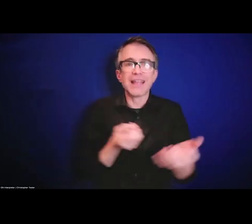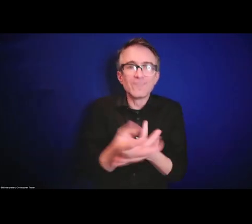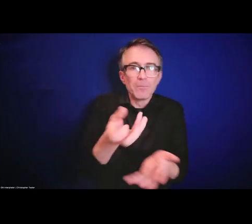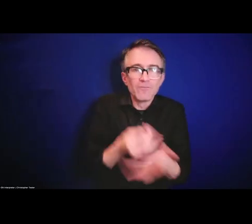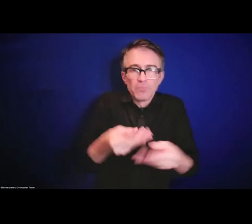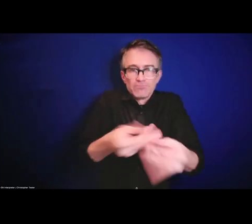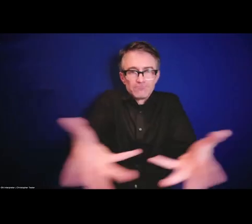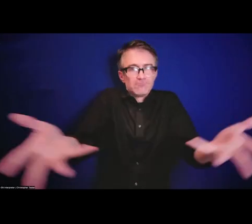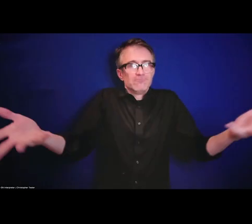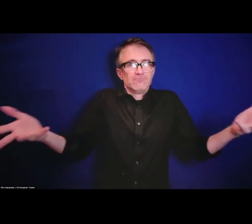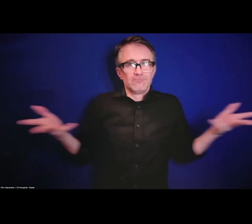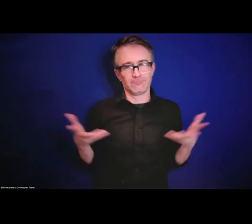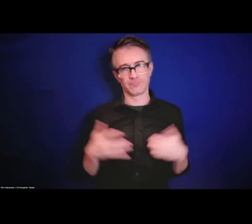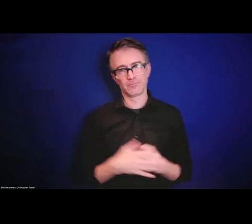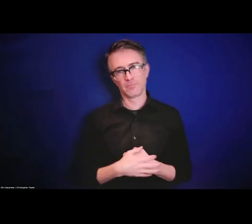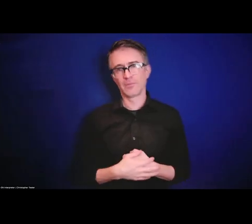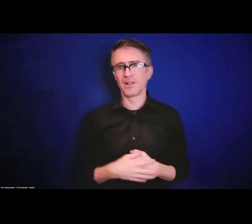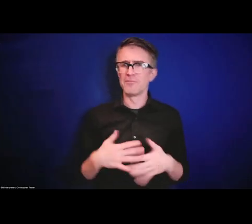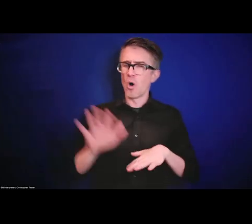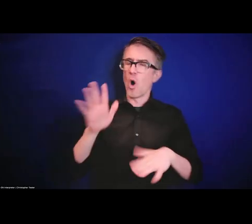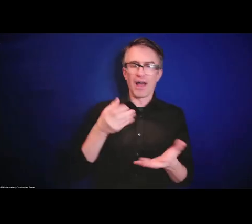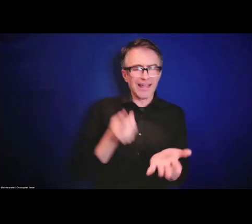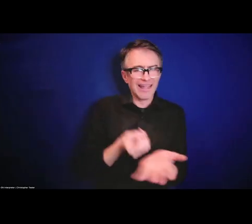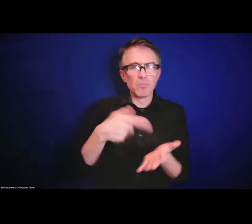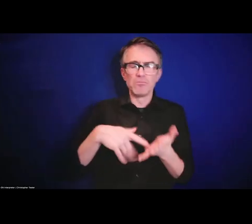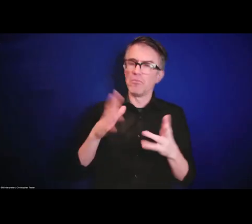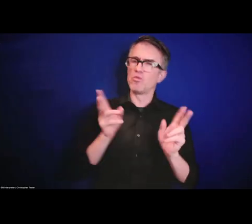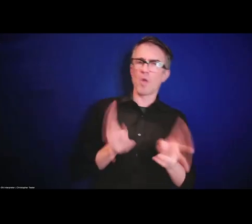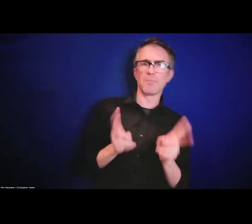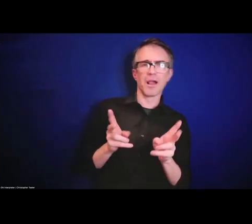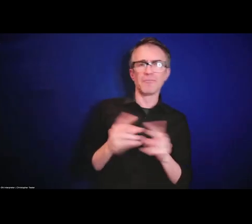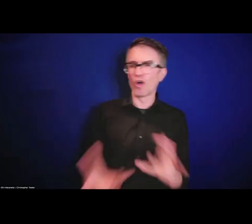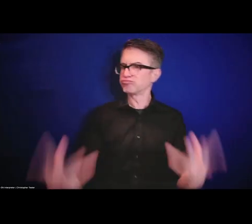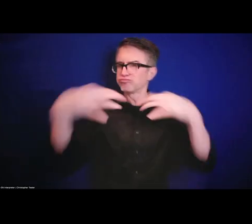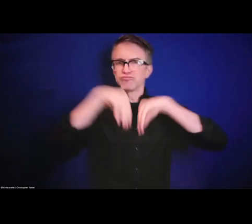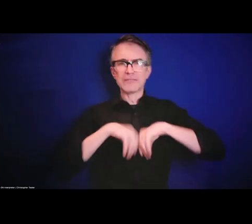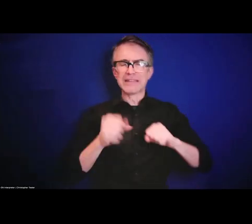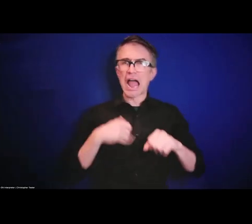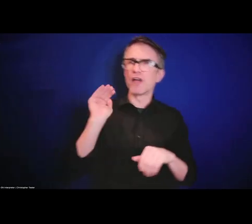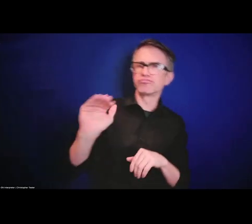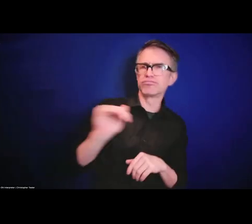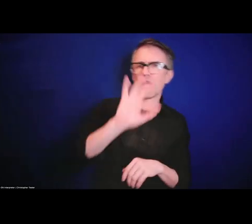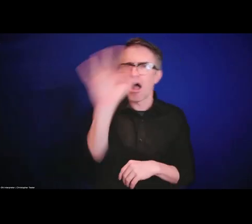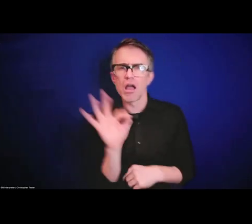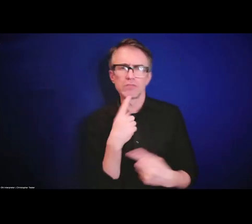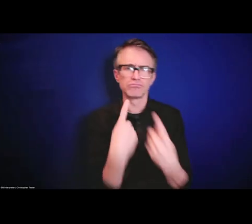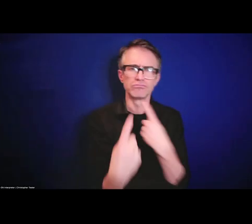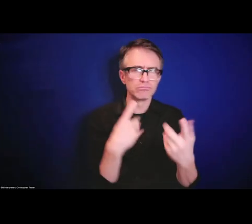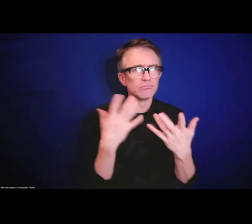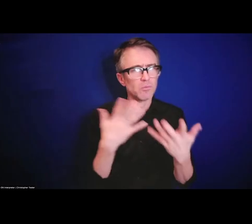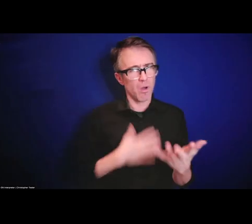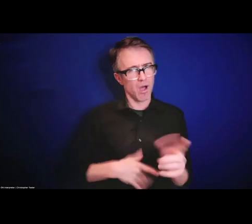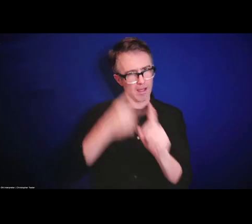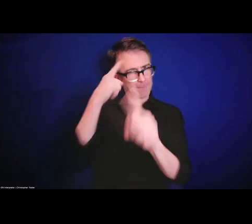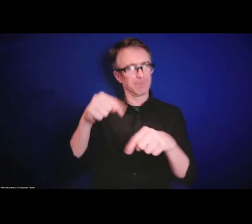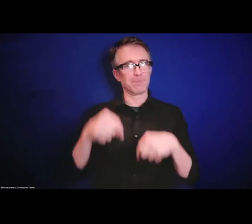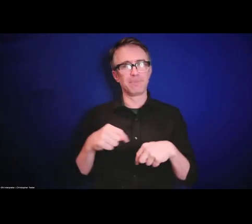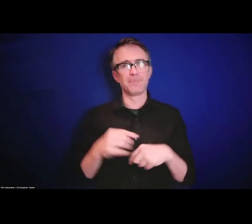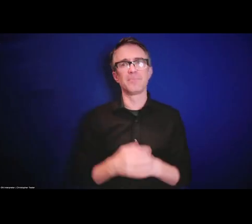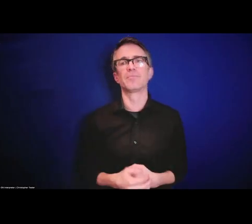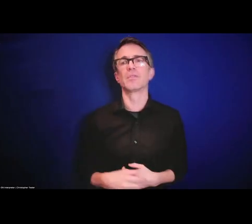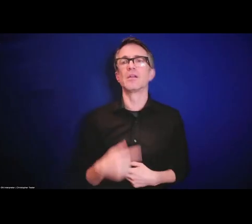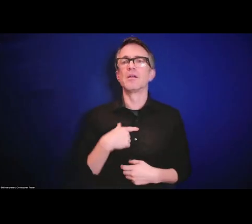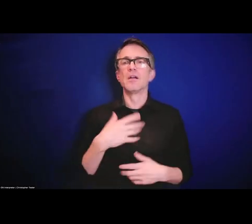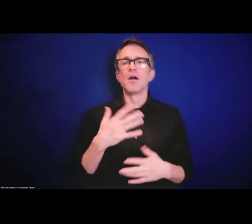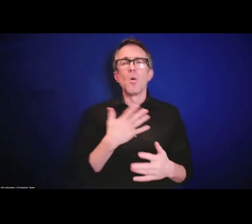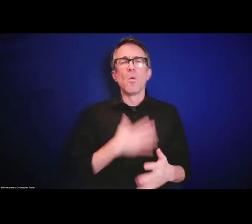data systems more inclusive. Before we begin, the usual few housekeeping items. The webinar is